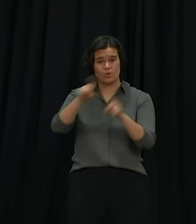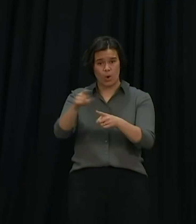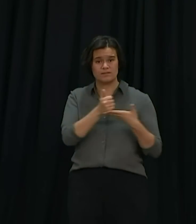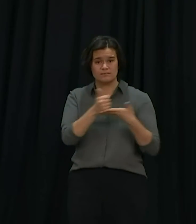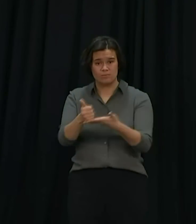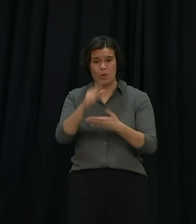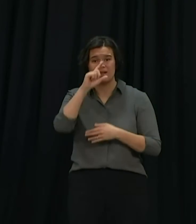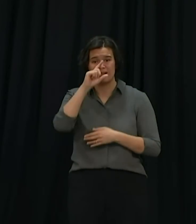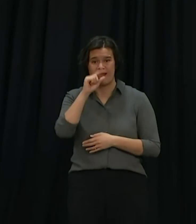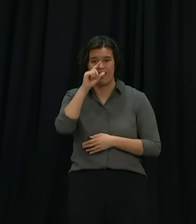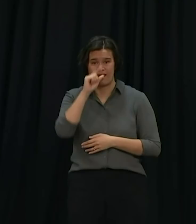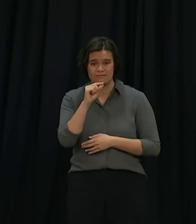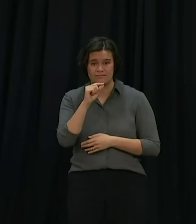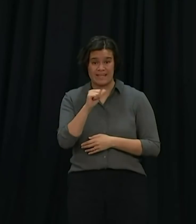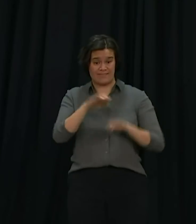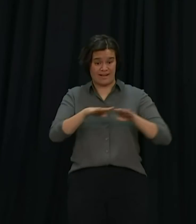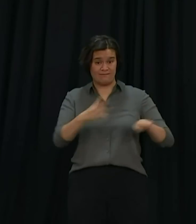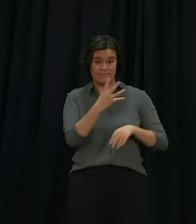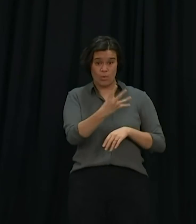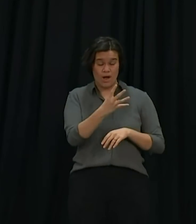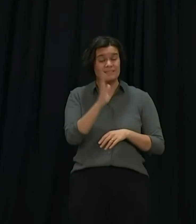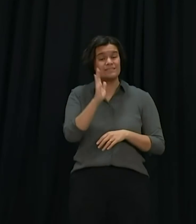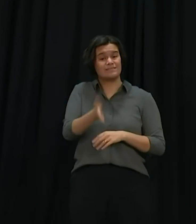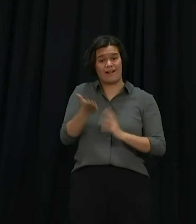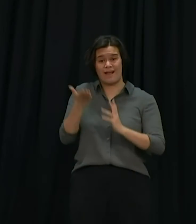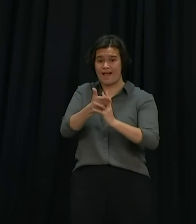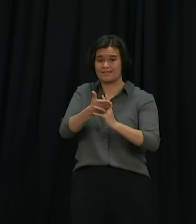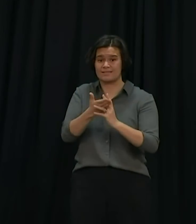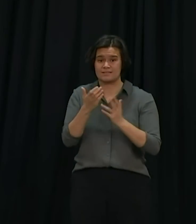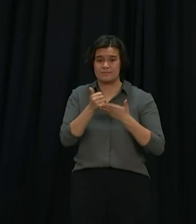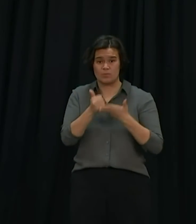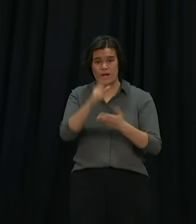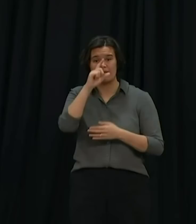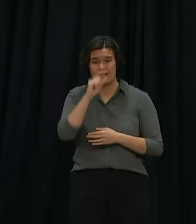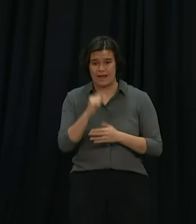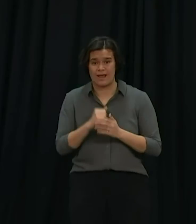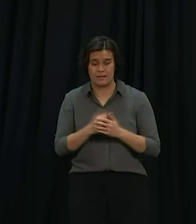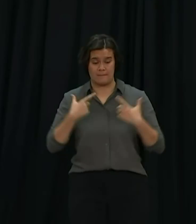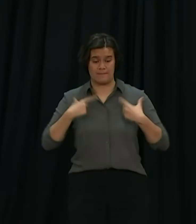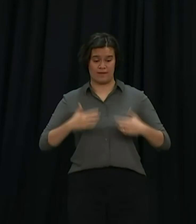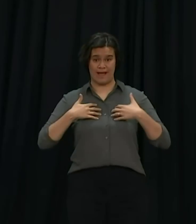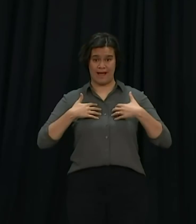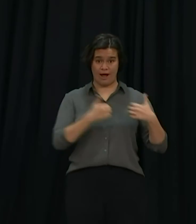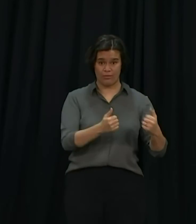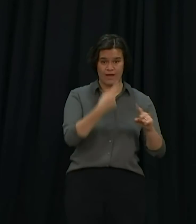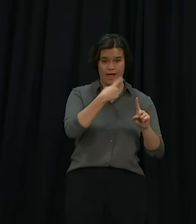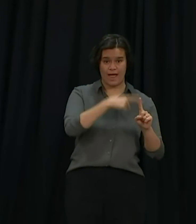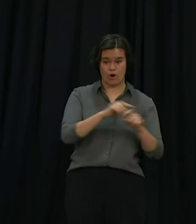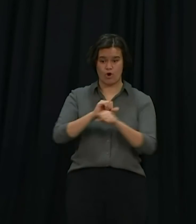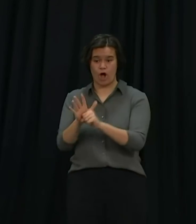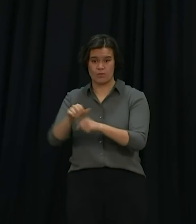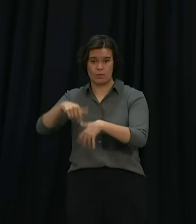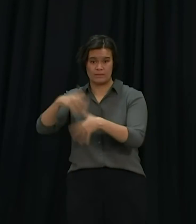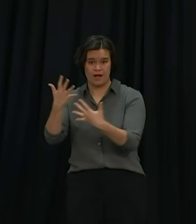help, even while you're living with restrictions. The Ministry of Health and Unite Against COVID websites have a great list of